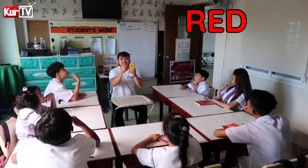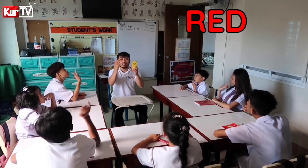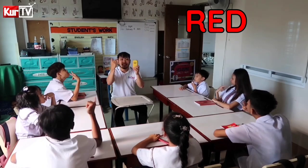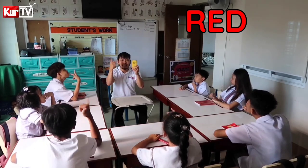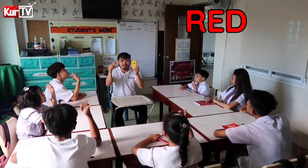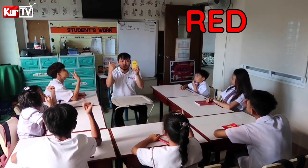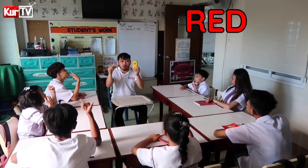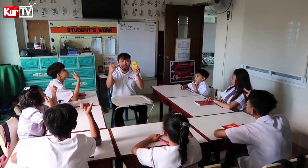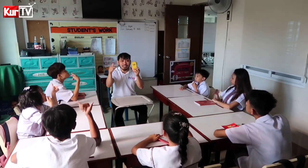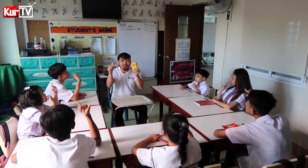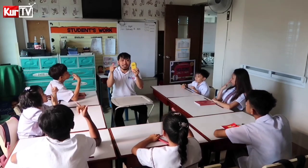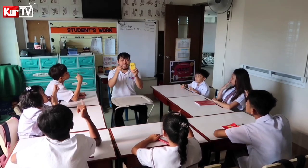Green.